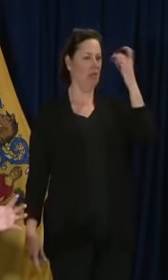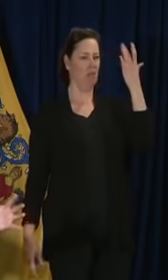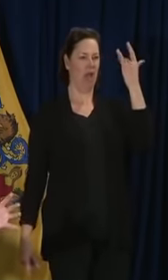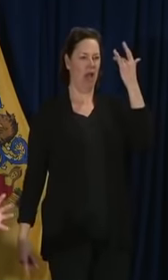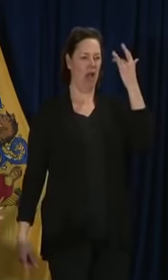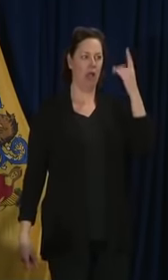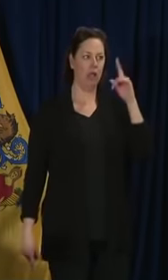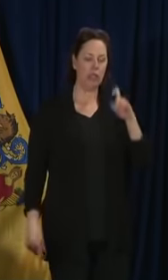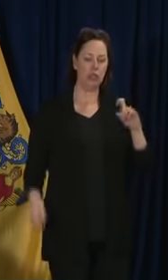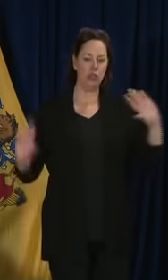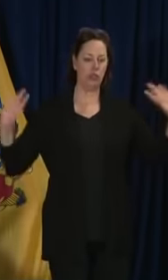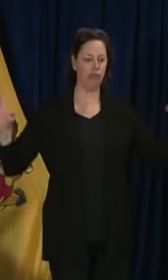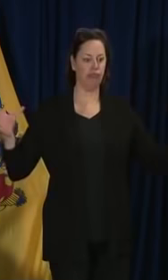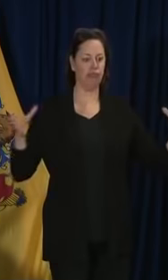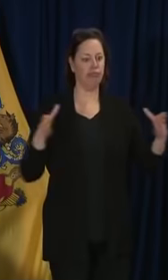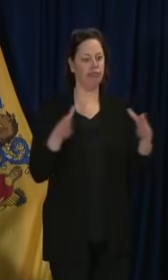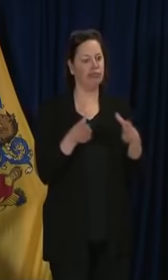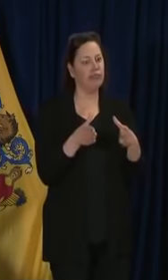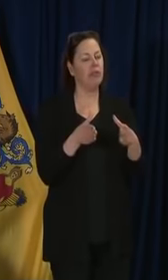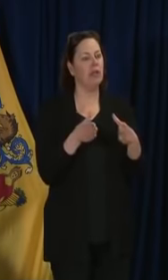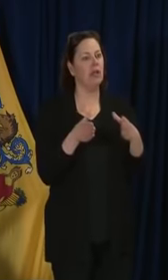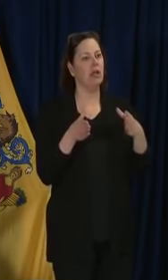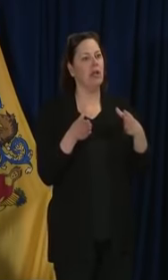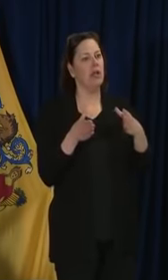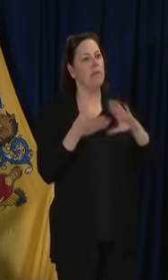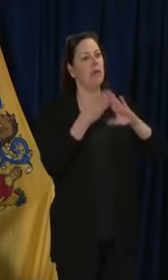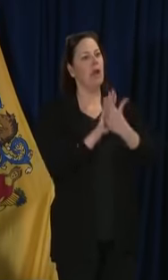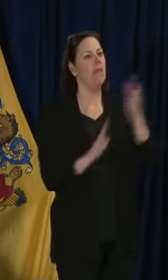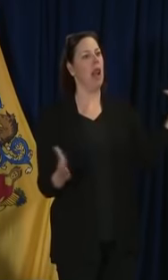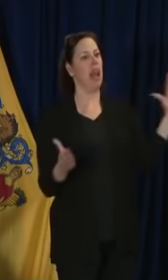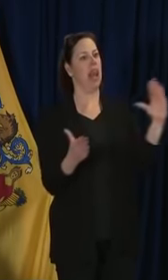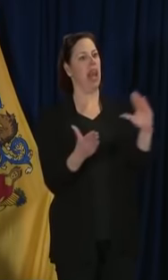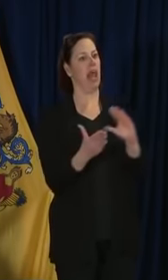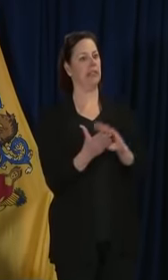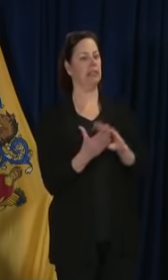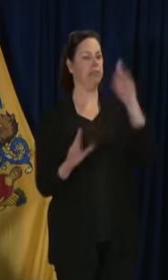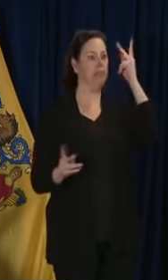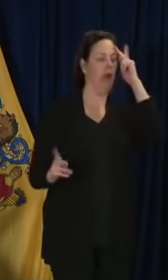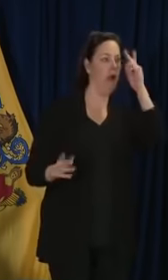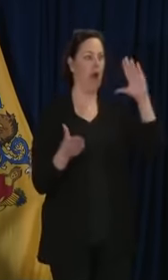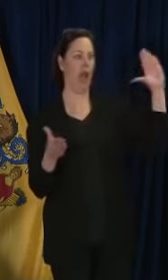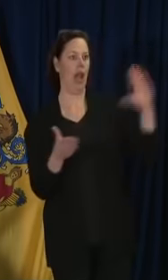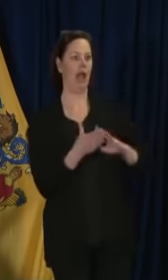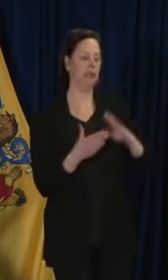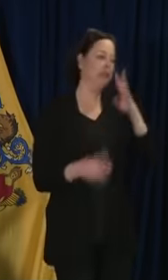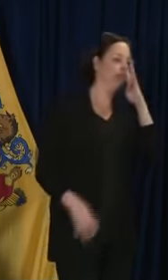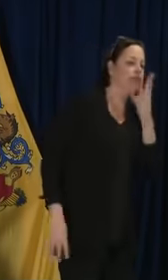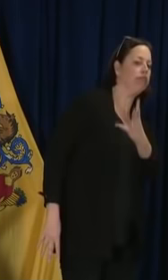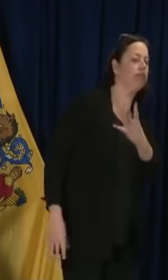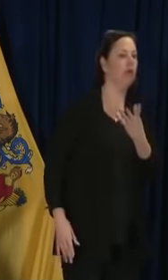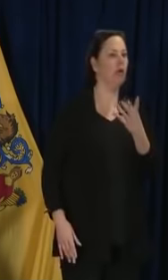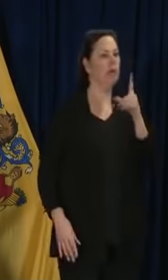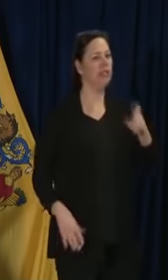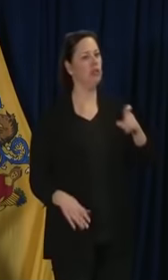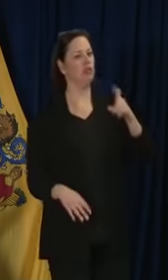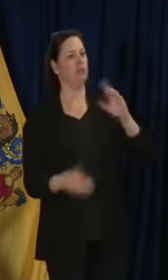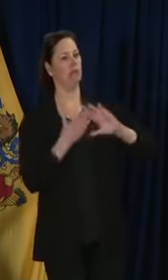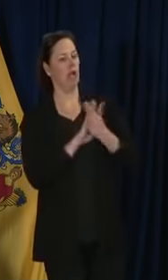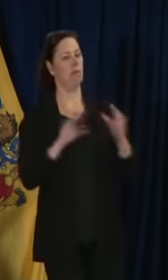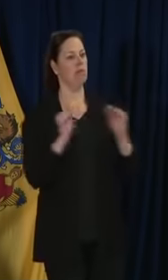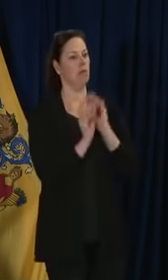and immediately that behavior on both ends into a more equitable, more reasonable, more rational